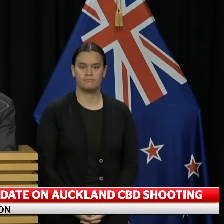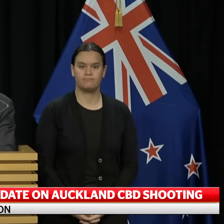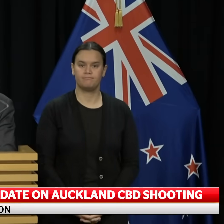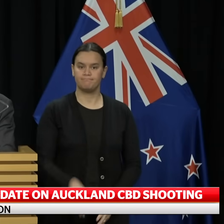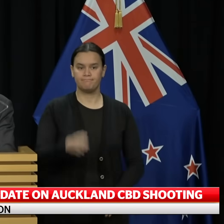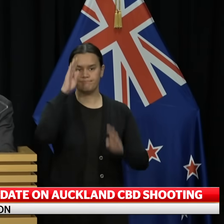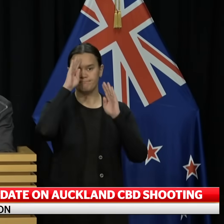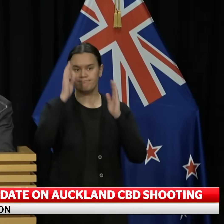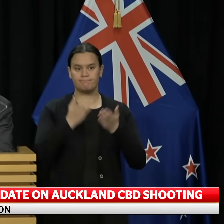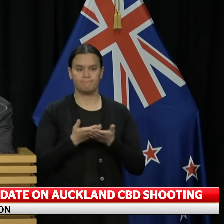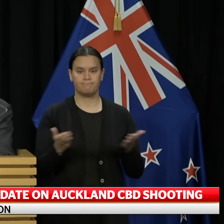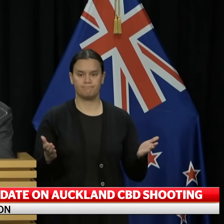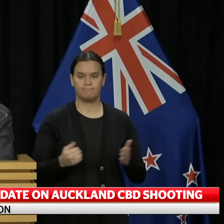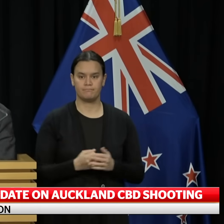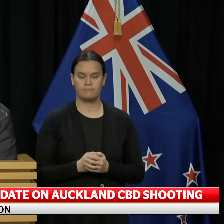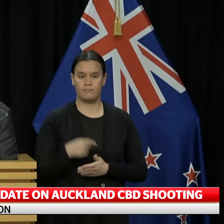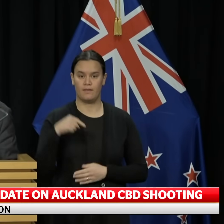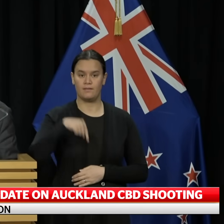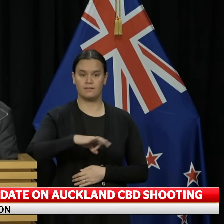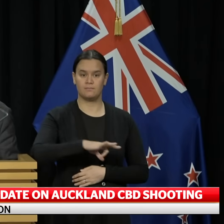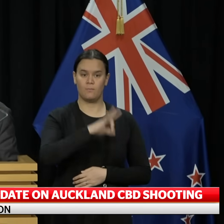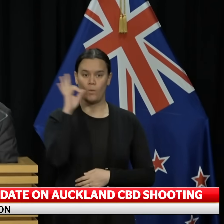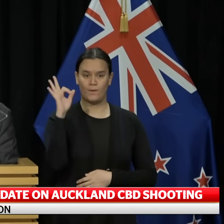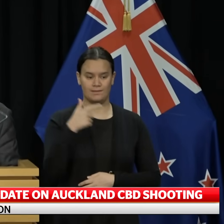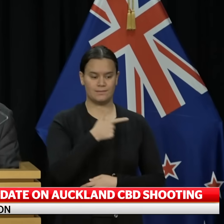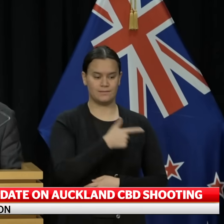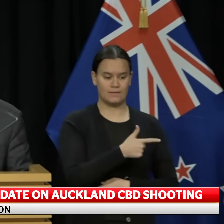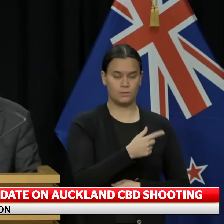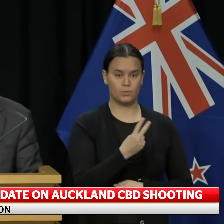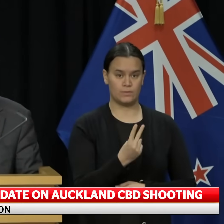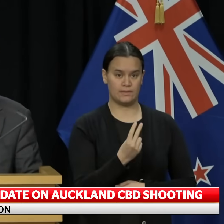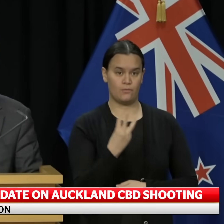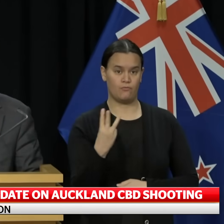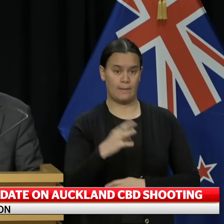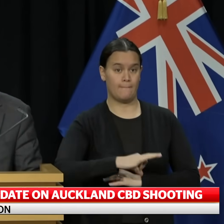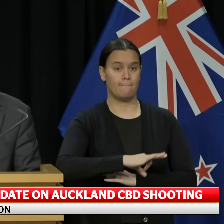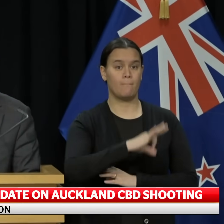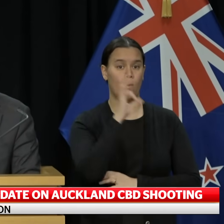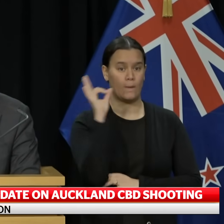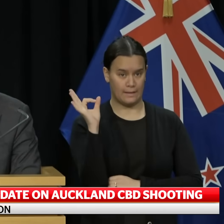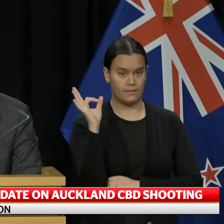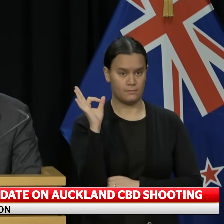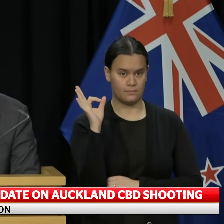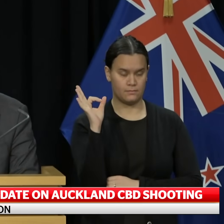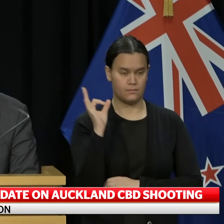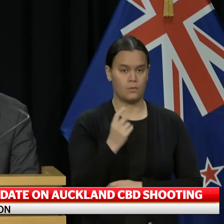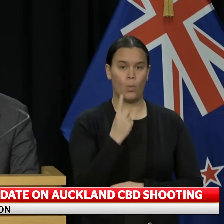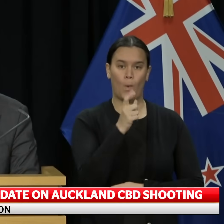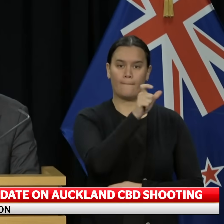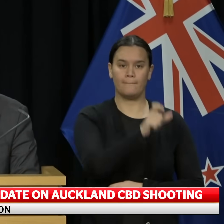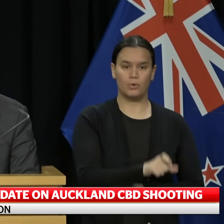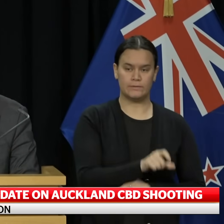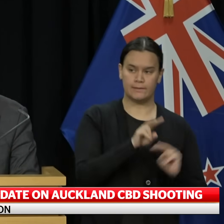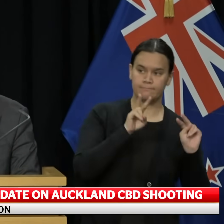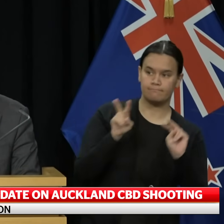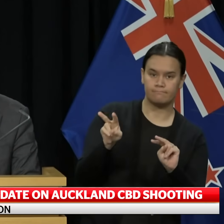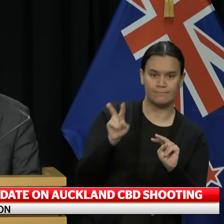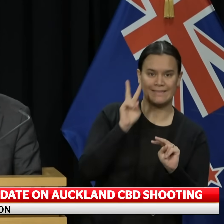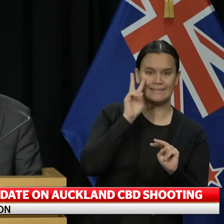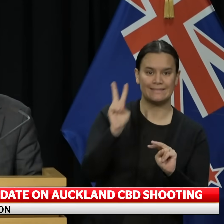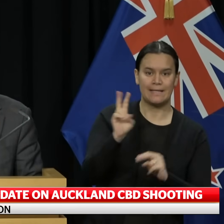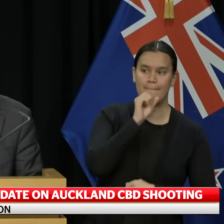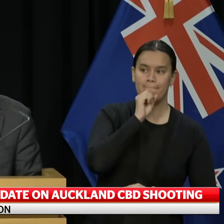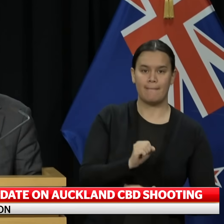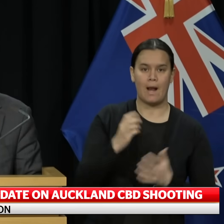Kia ora koutou. This morning at 7:23 a.m, a witness called police to report a man with a